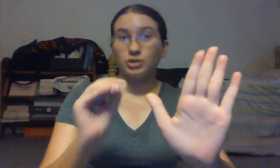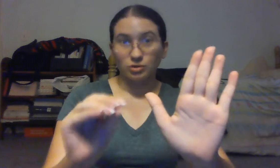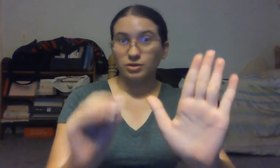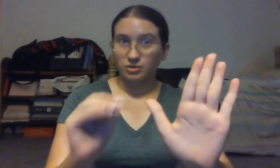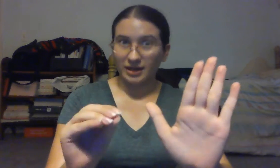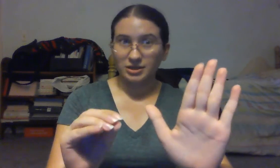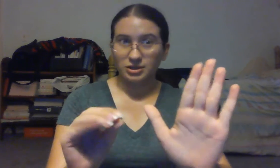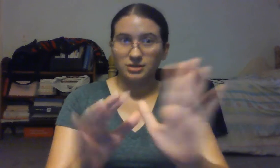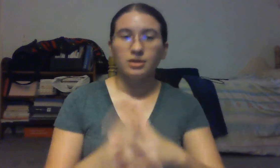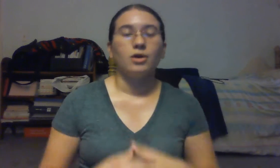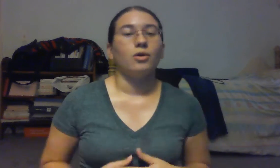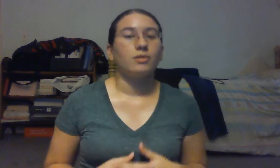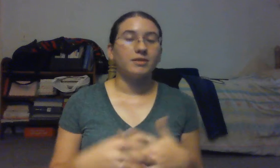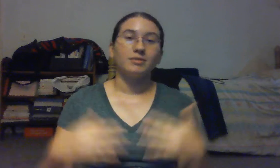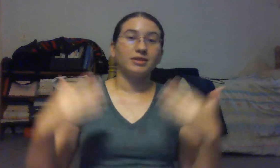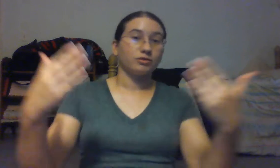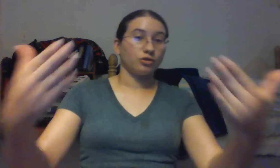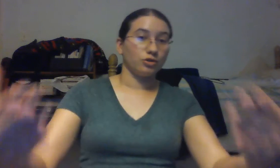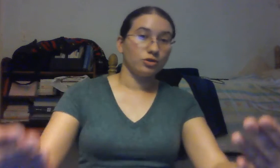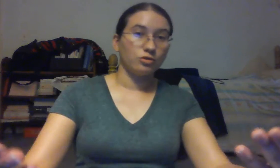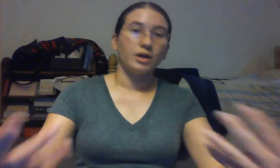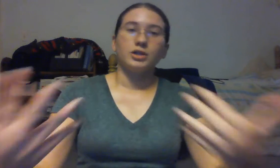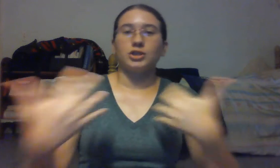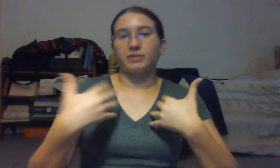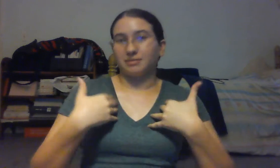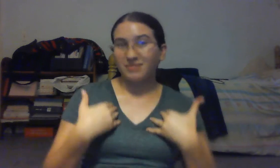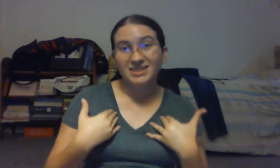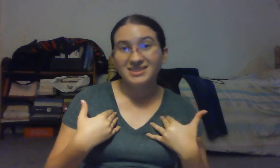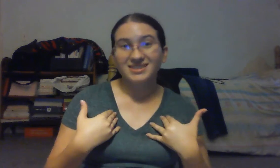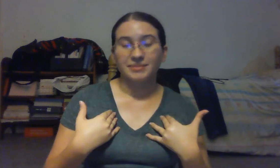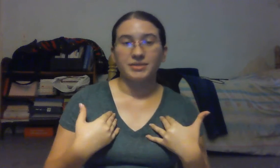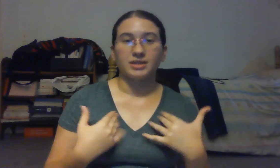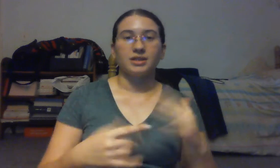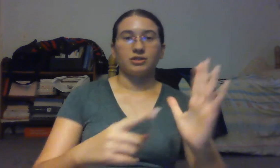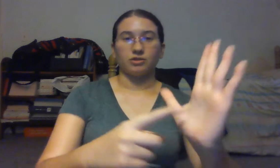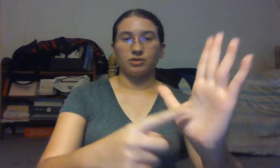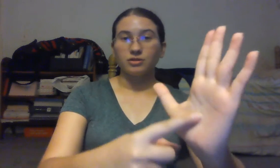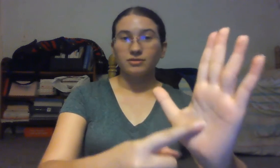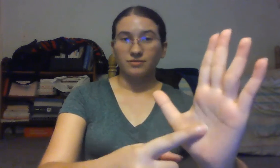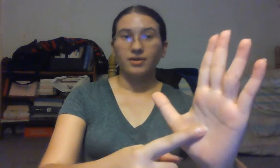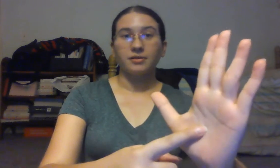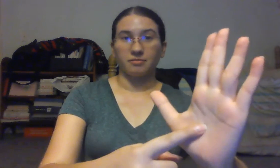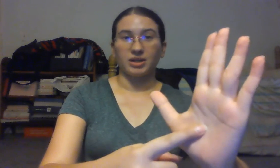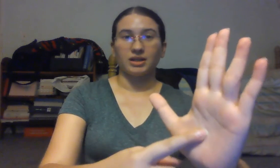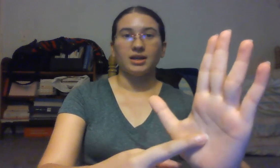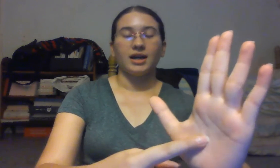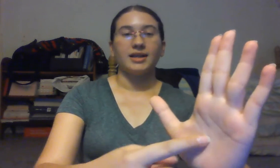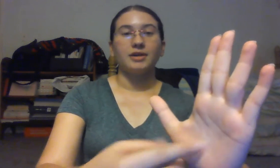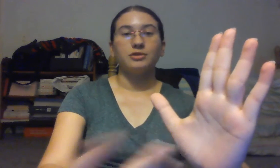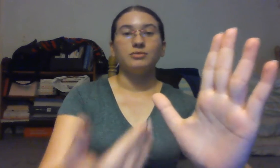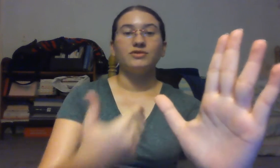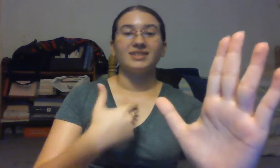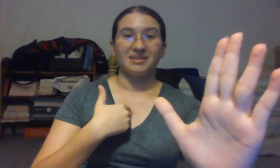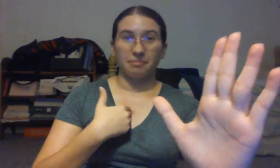your direction. Or maybe it's you showing me something. So you're in front of me and now you're moving